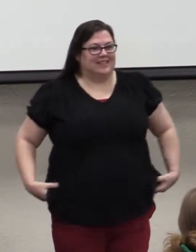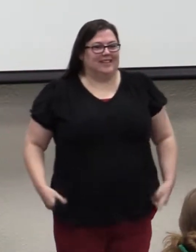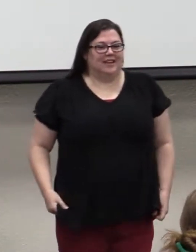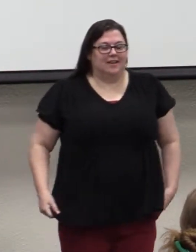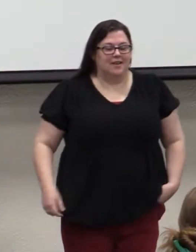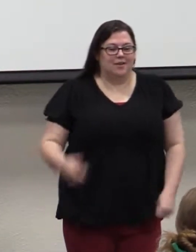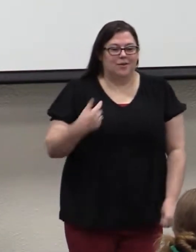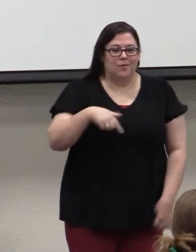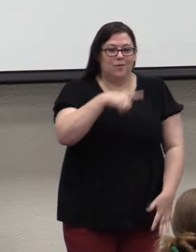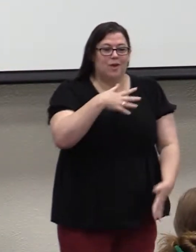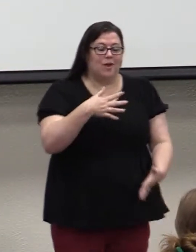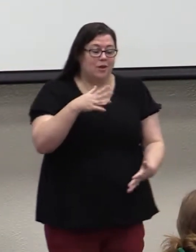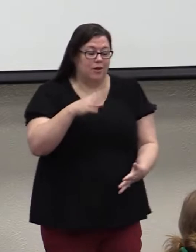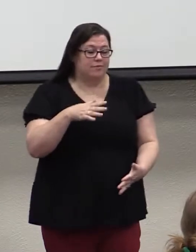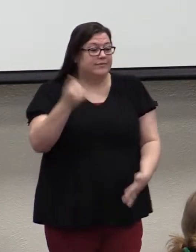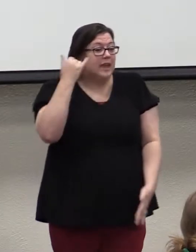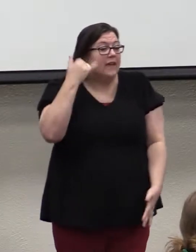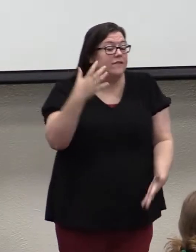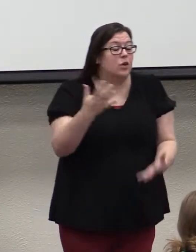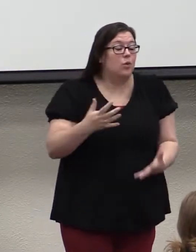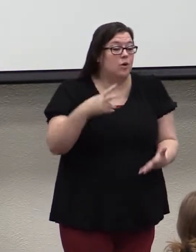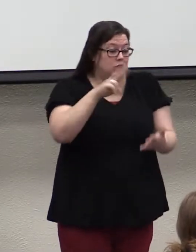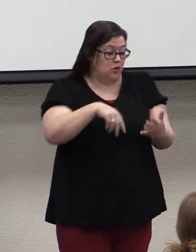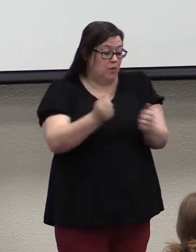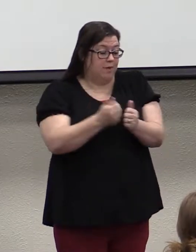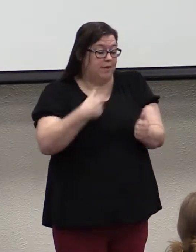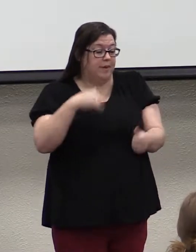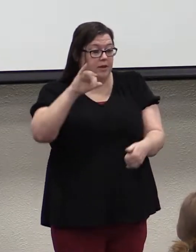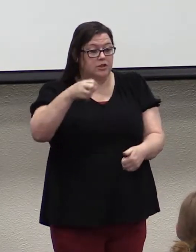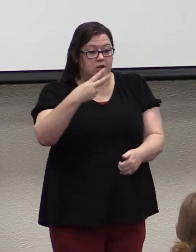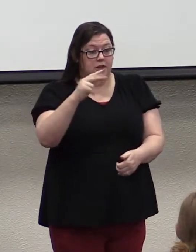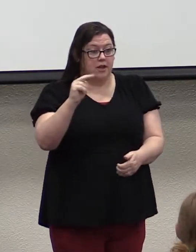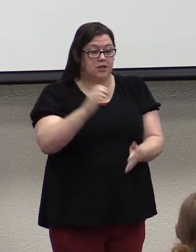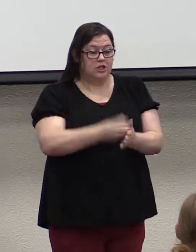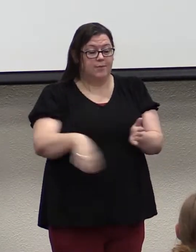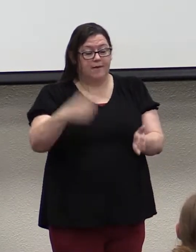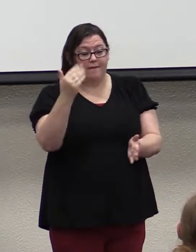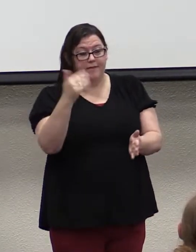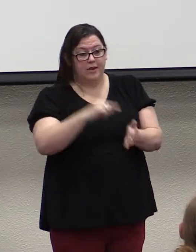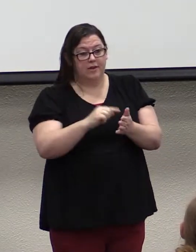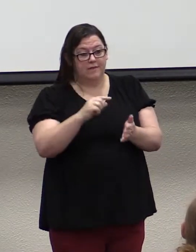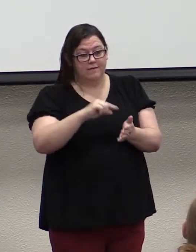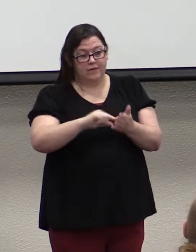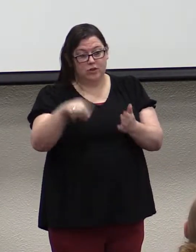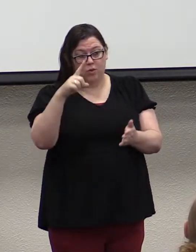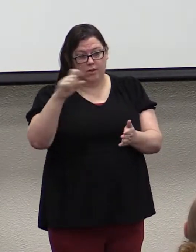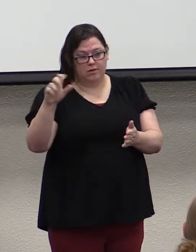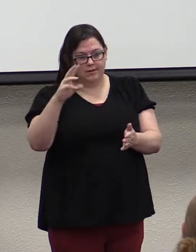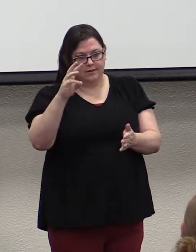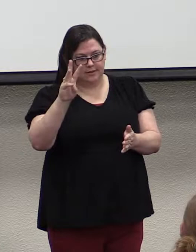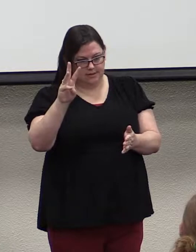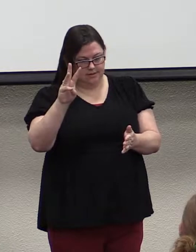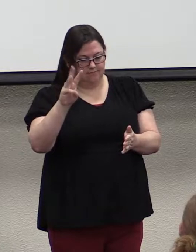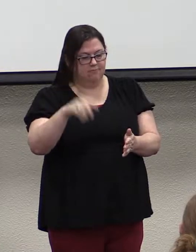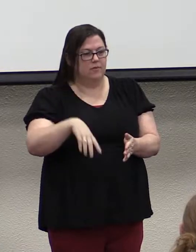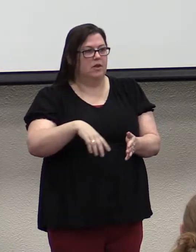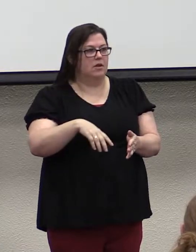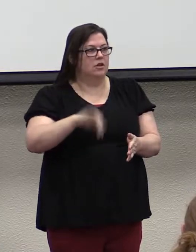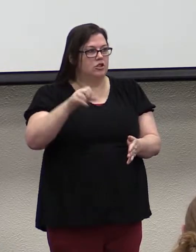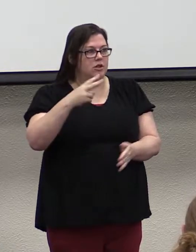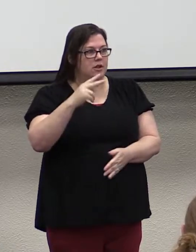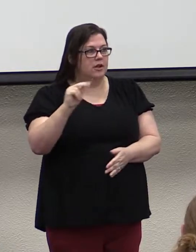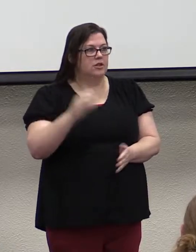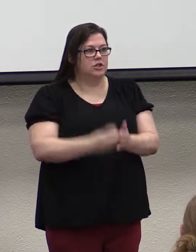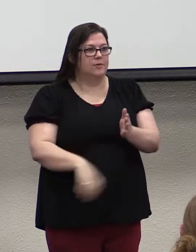If you'd like to read along with me, we'll be in John chapter 15, verses 1 through 6. John 15, 1